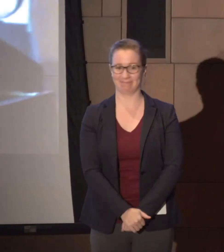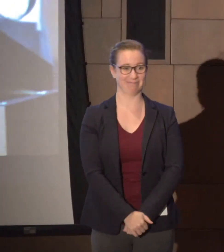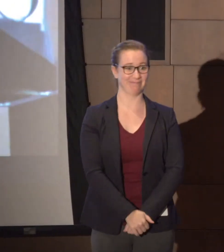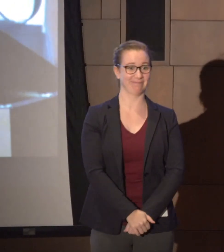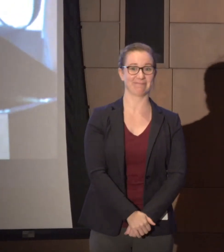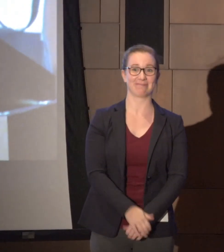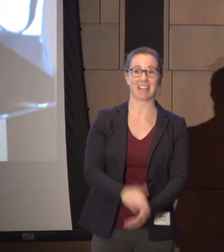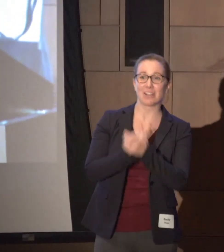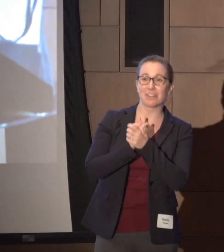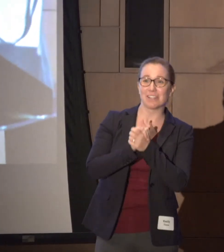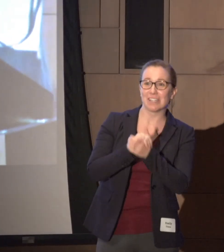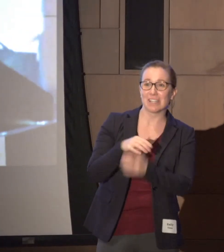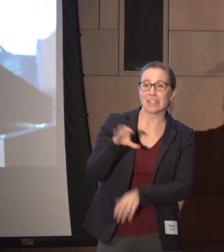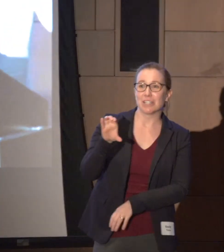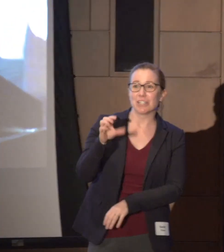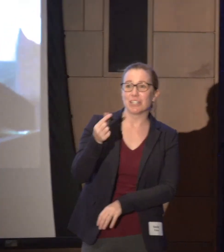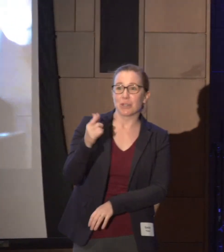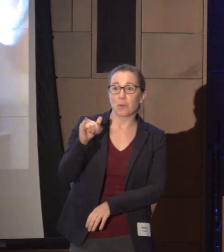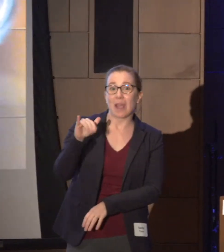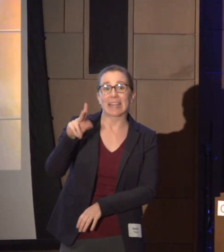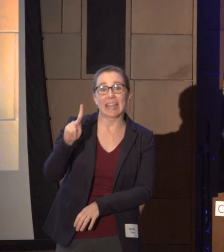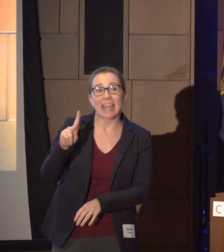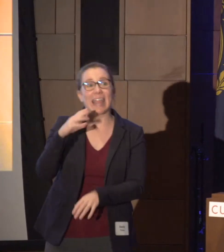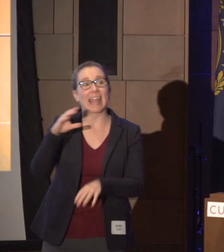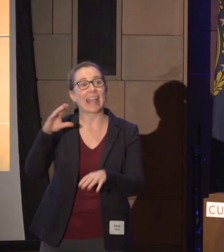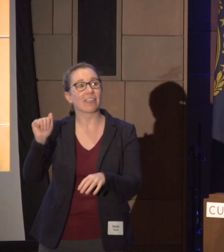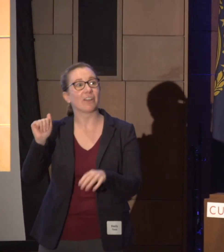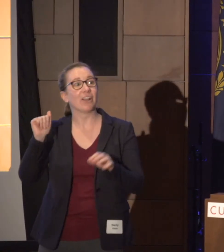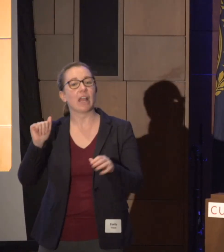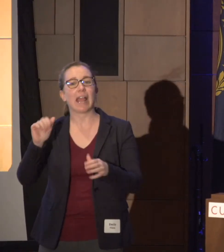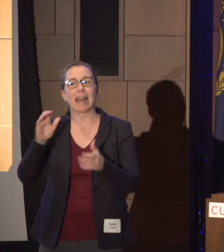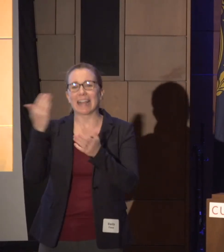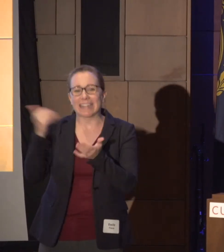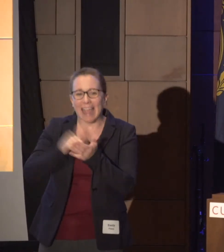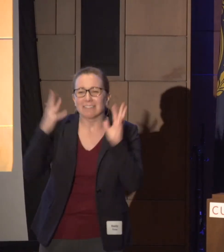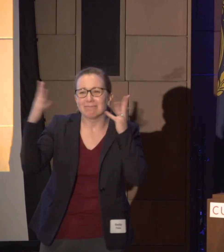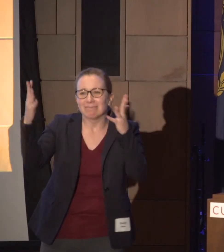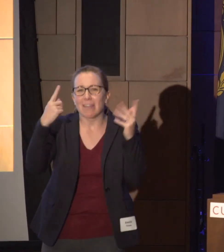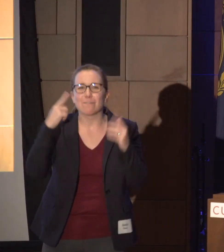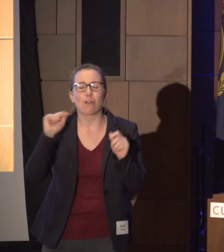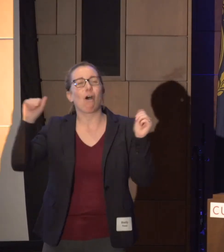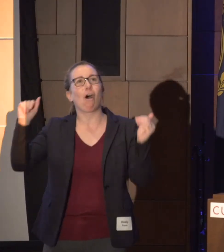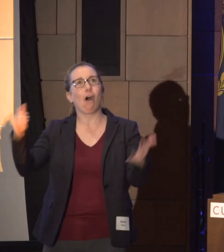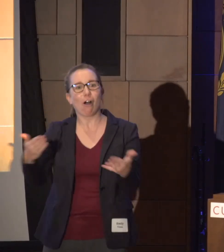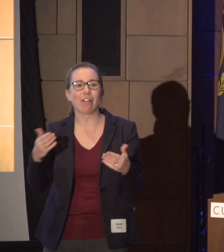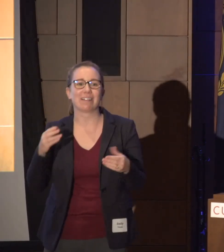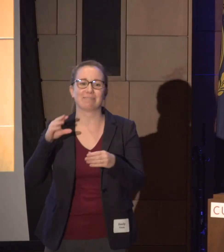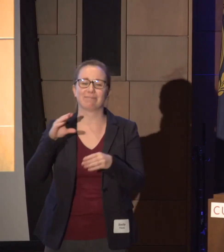Congrats to Gyk Antler, and just one more round of applause for all of the incredible companies in the Granite State and our finalists.